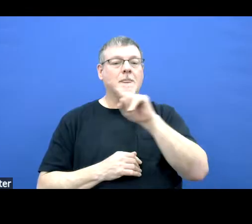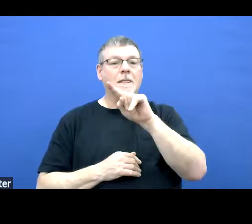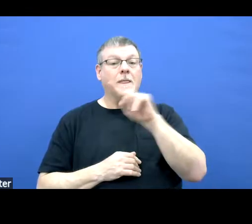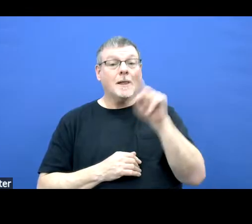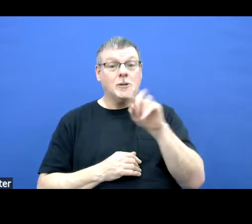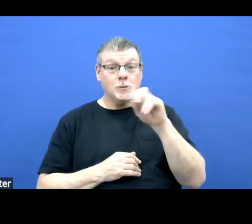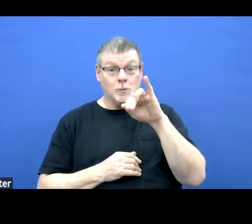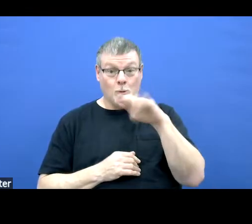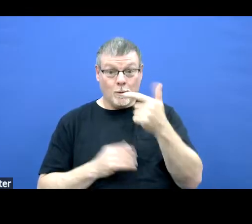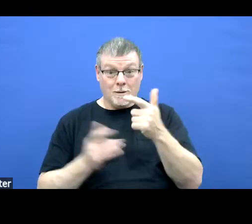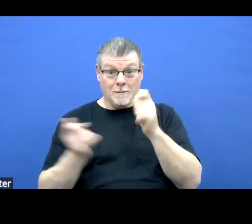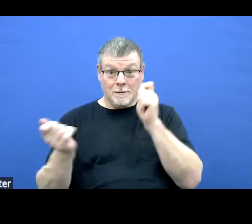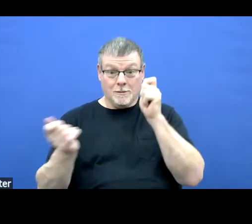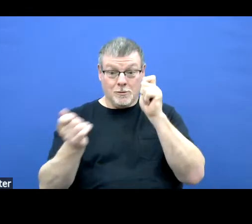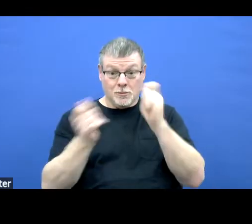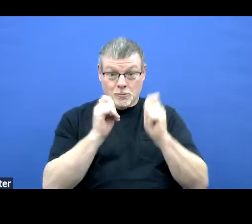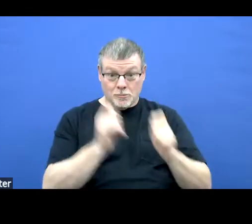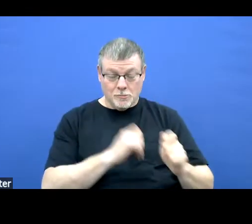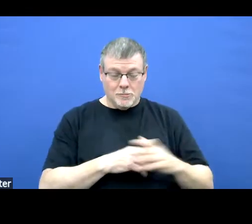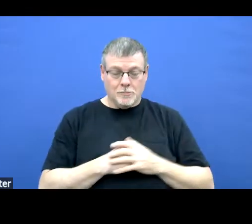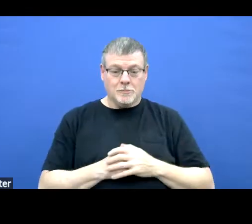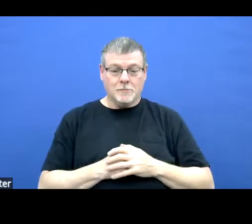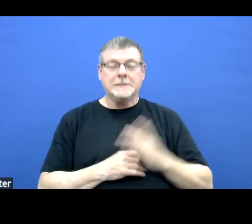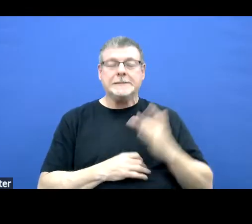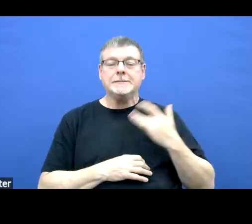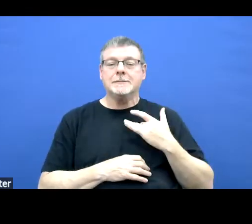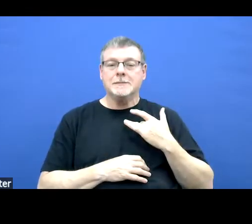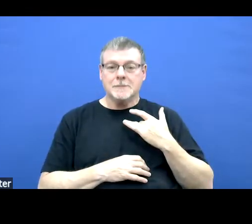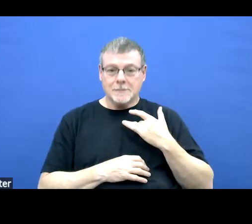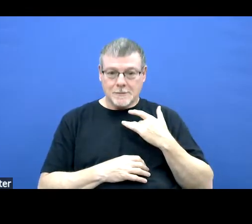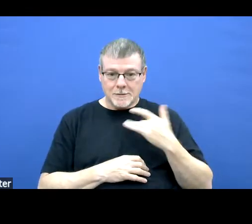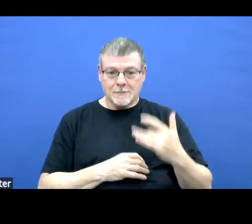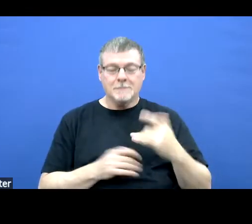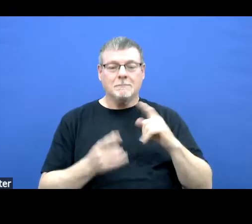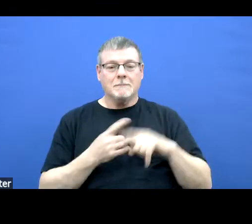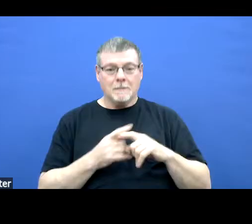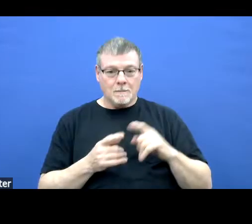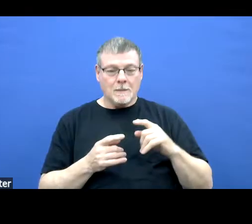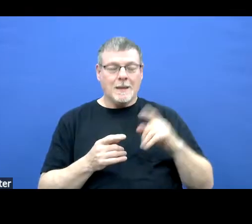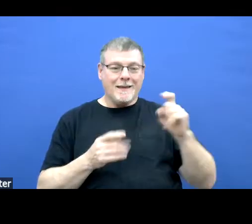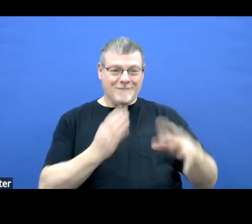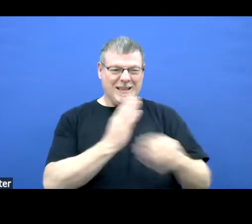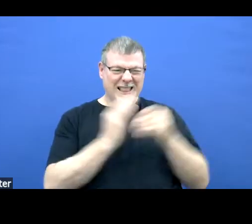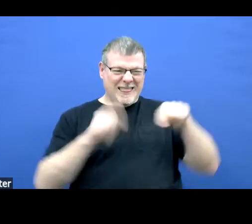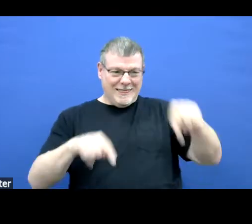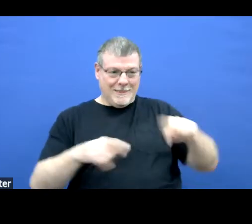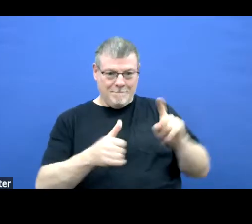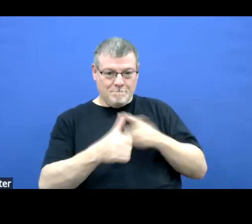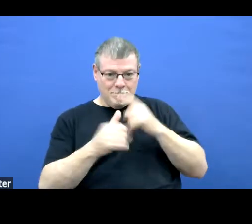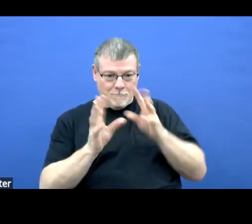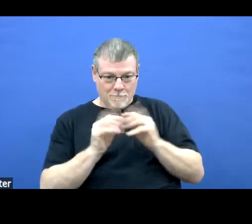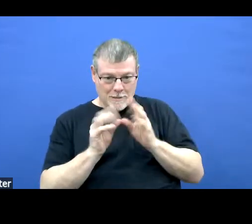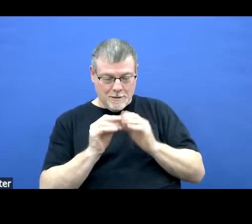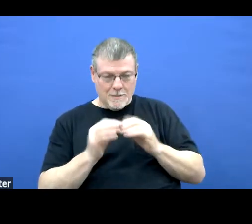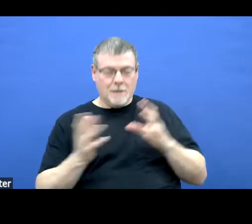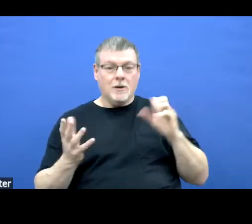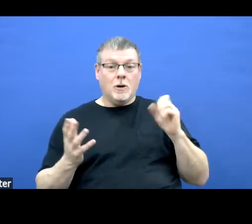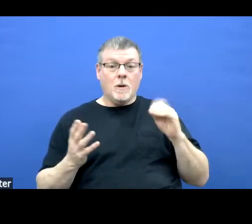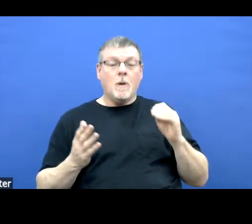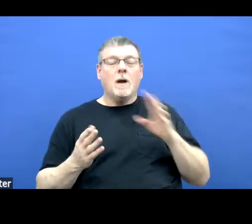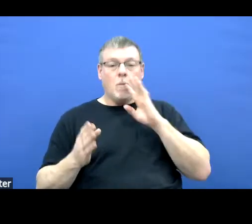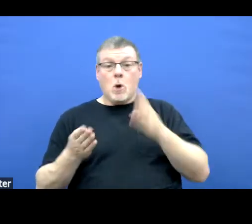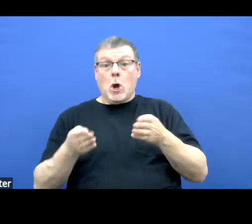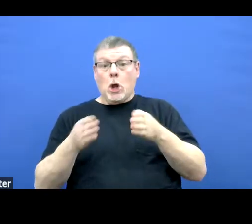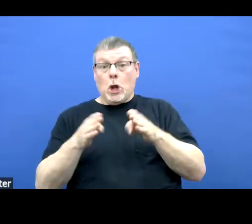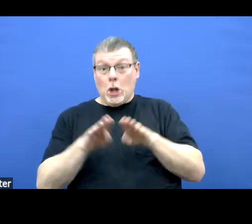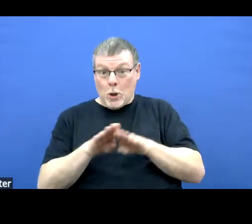changes, we typically have them on for 2 meetings. So this is the first meeting for this one. So again, I will be closing the